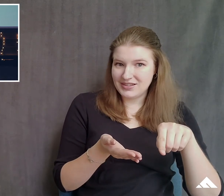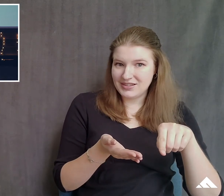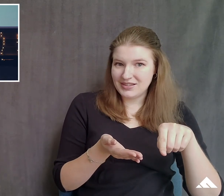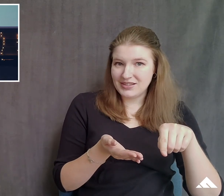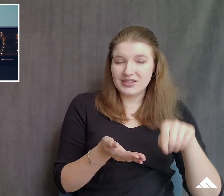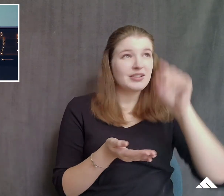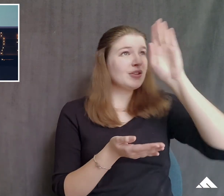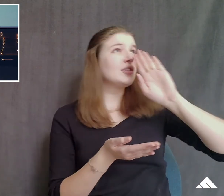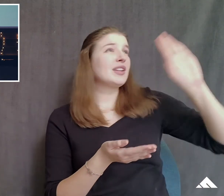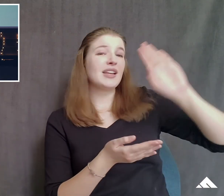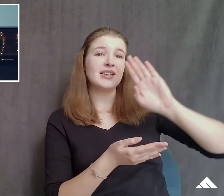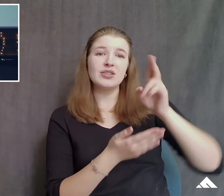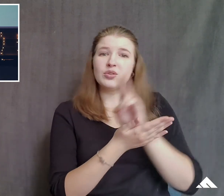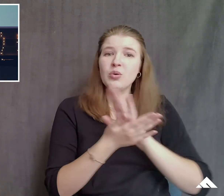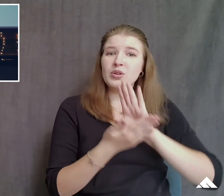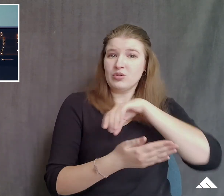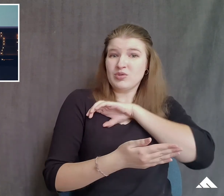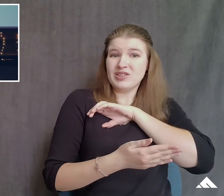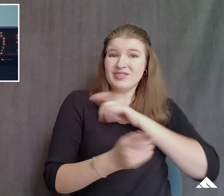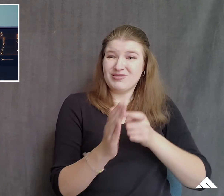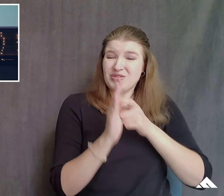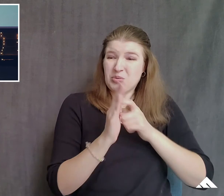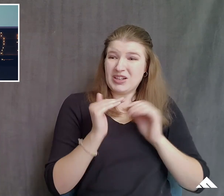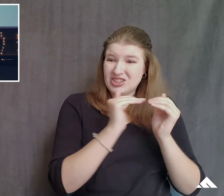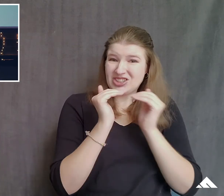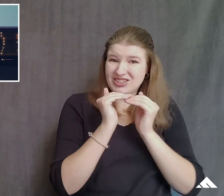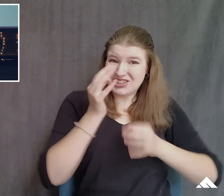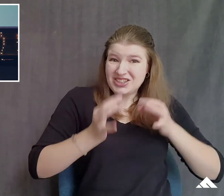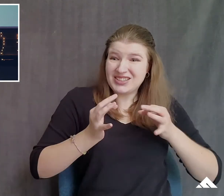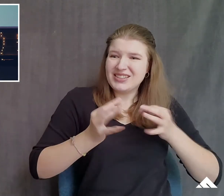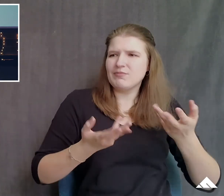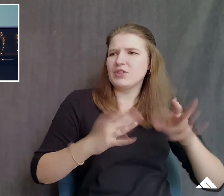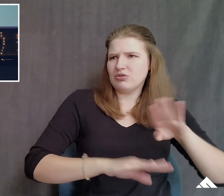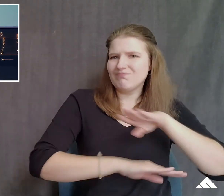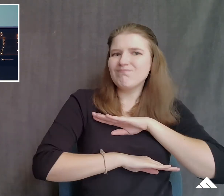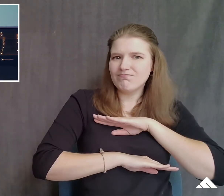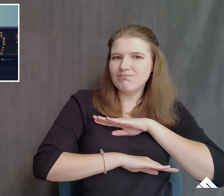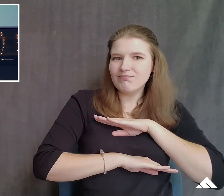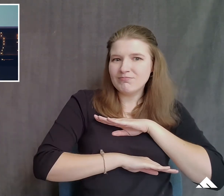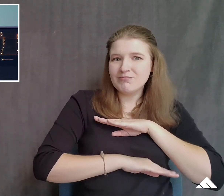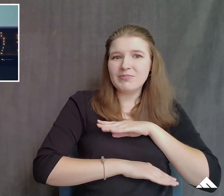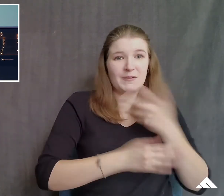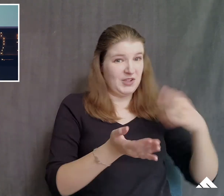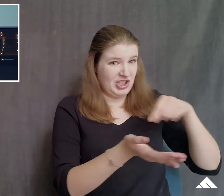And God's holy and righteous character and the justice was met. That debt was paid.